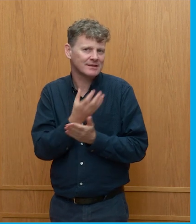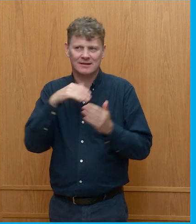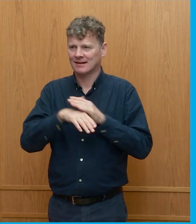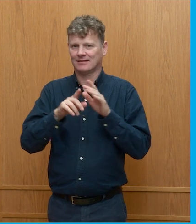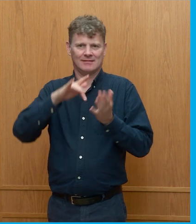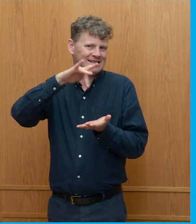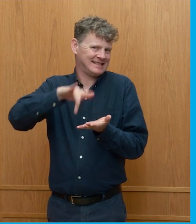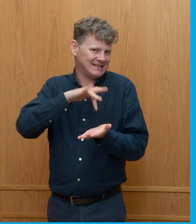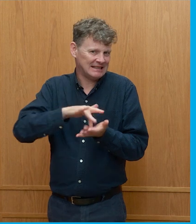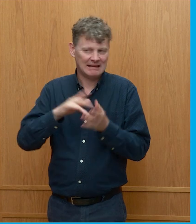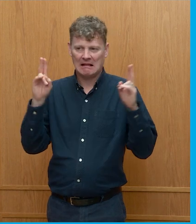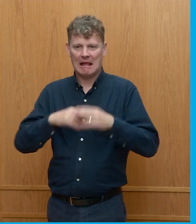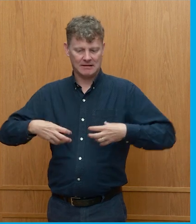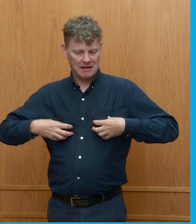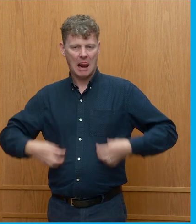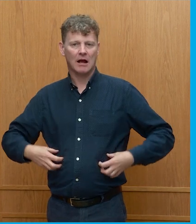less lung disease,